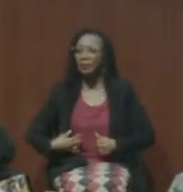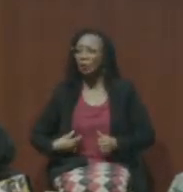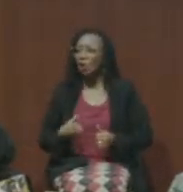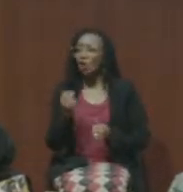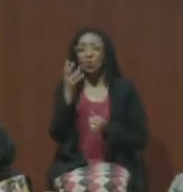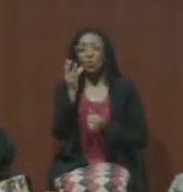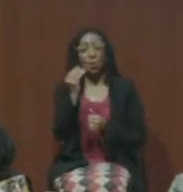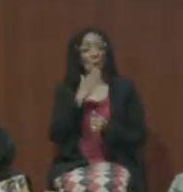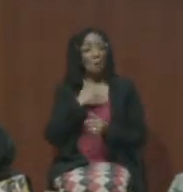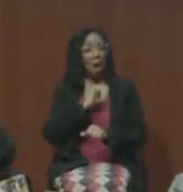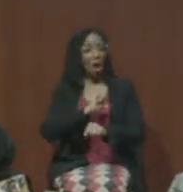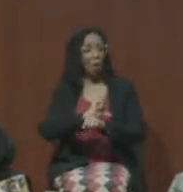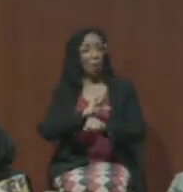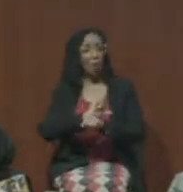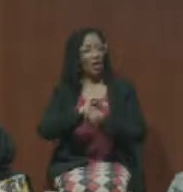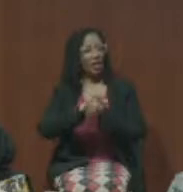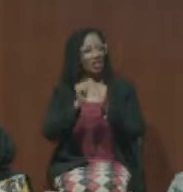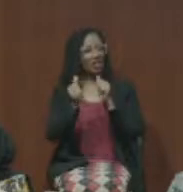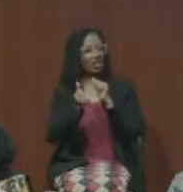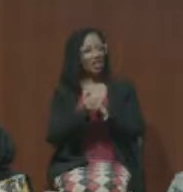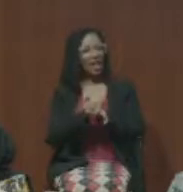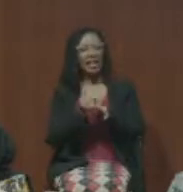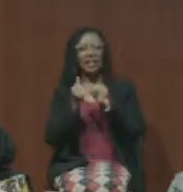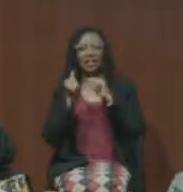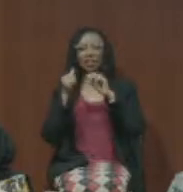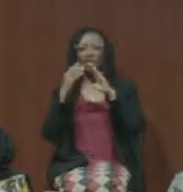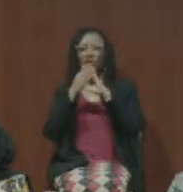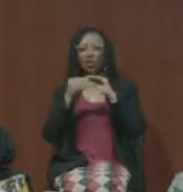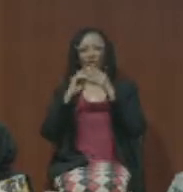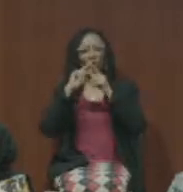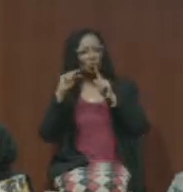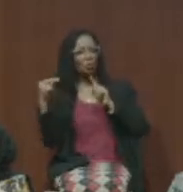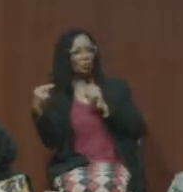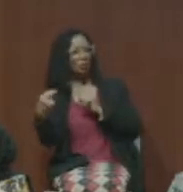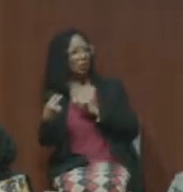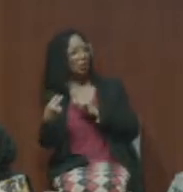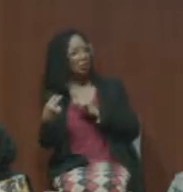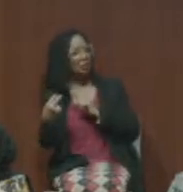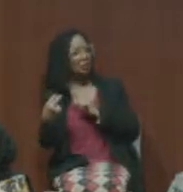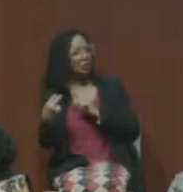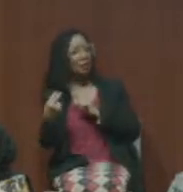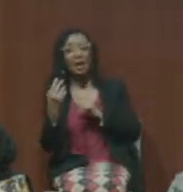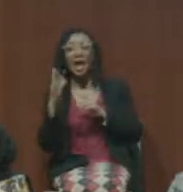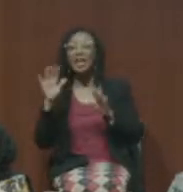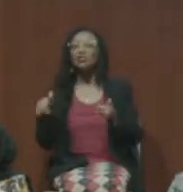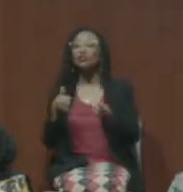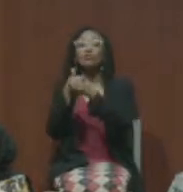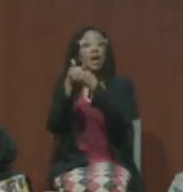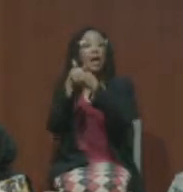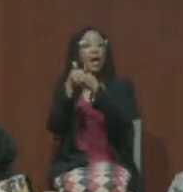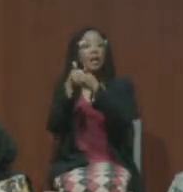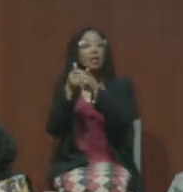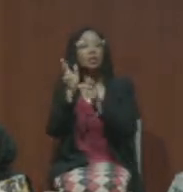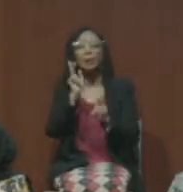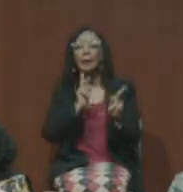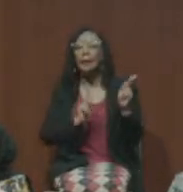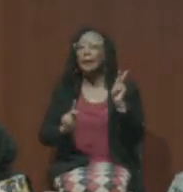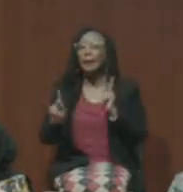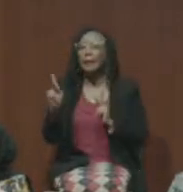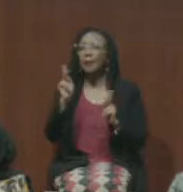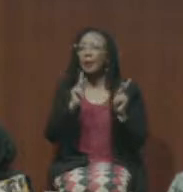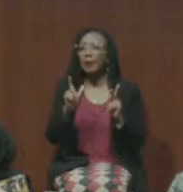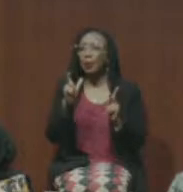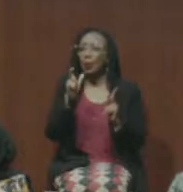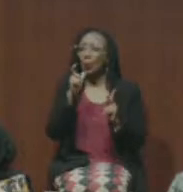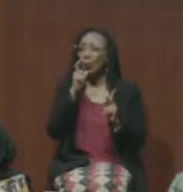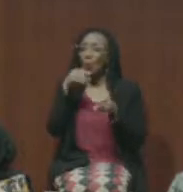So my work is to change narratives, and challenge people who